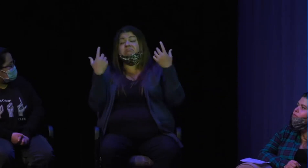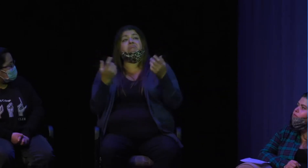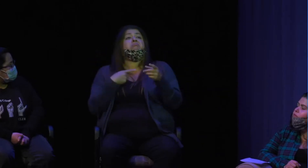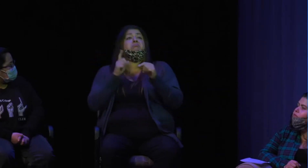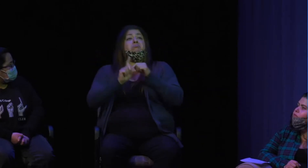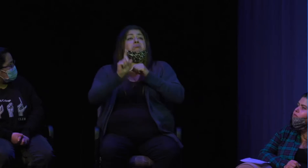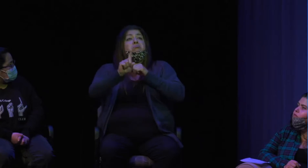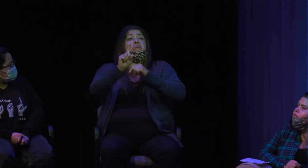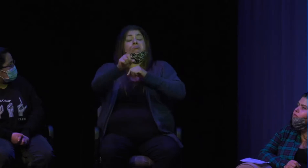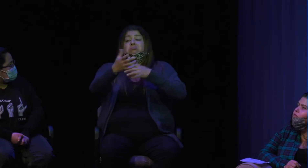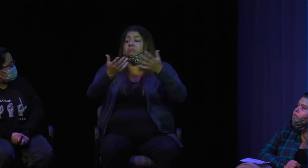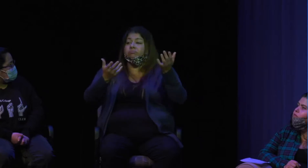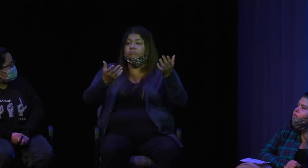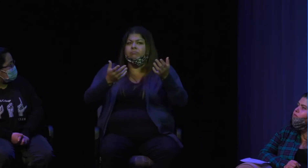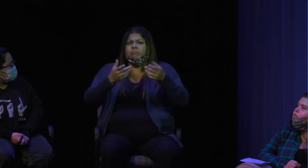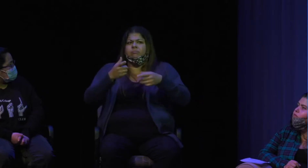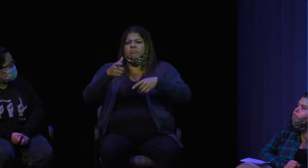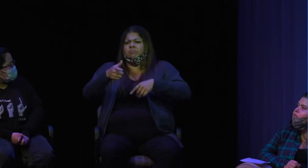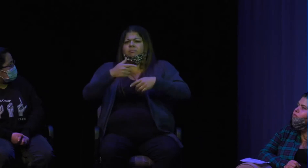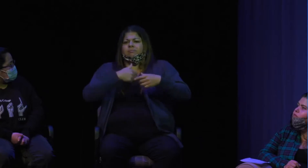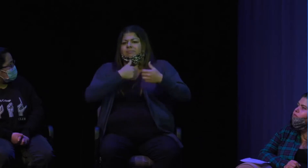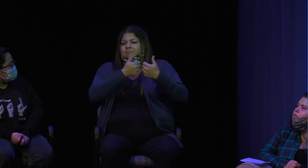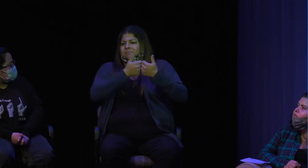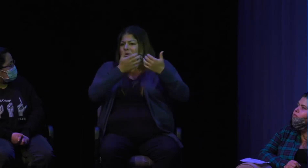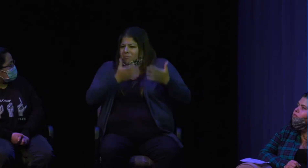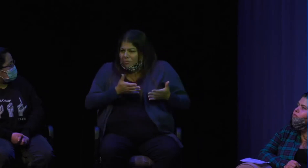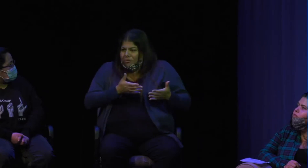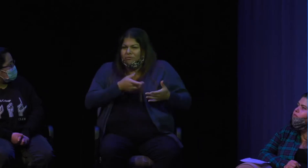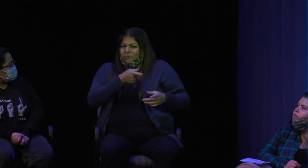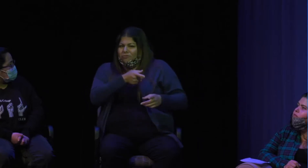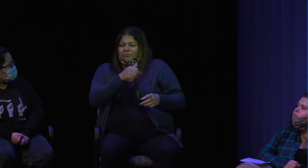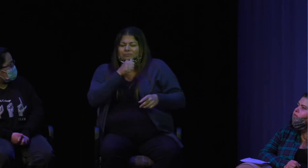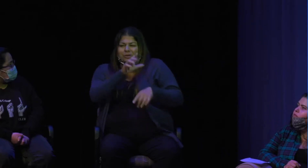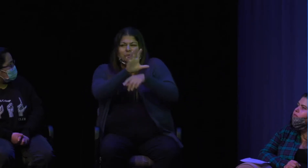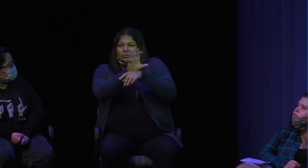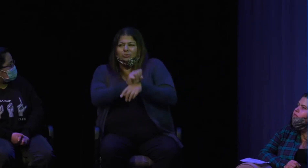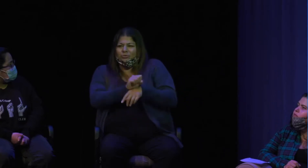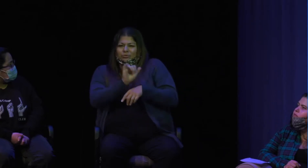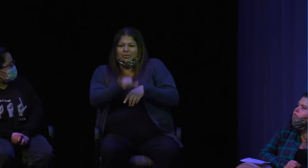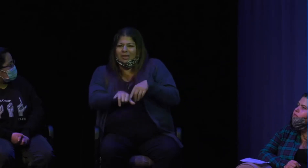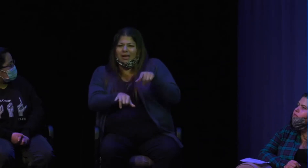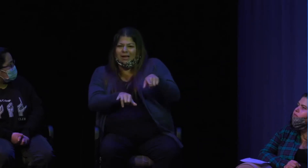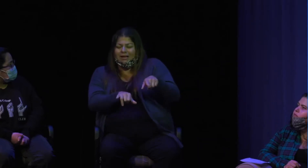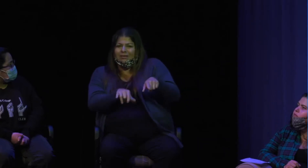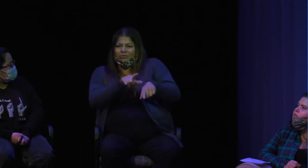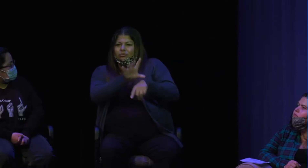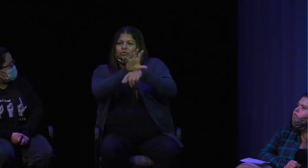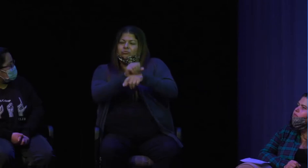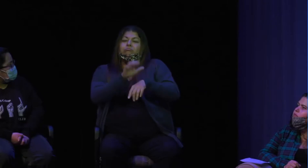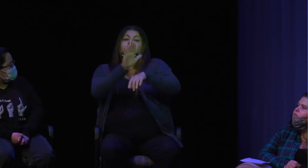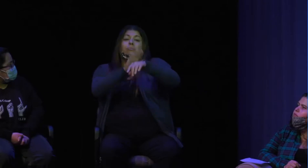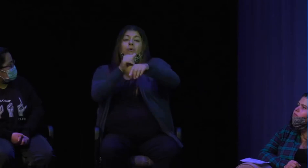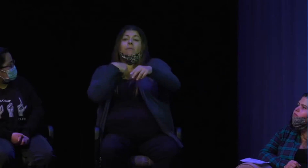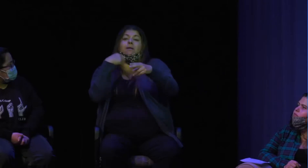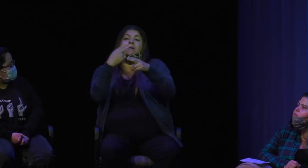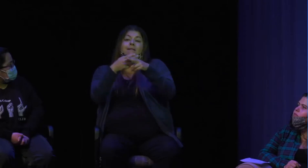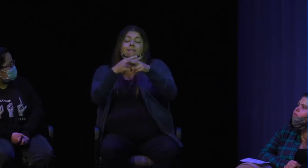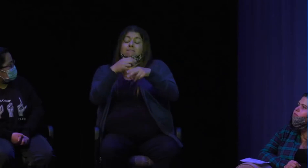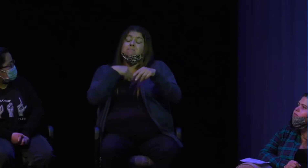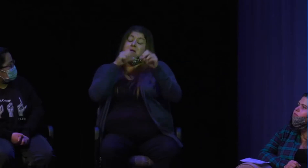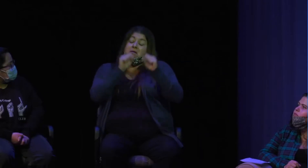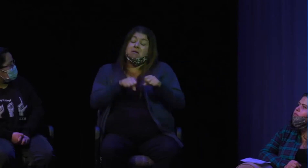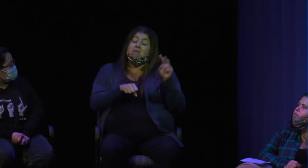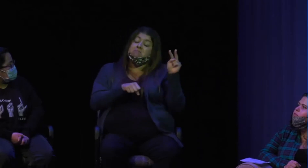so whereas before they could call my name and I would answer, that changed. So they weren't used to that